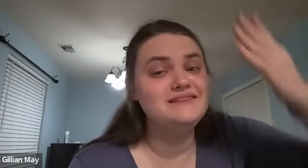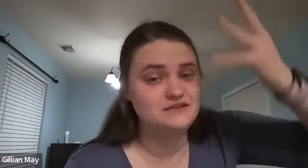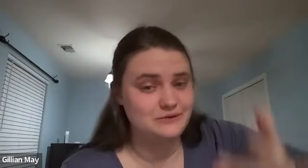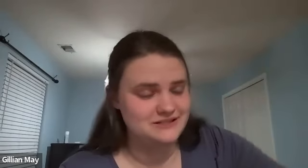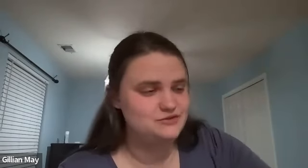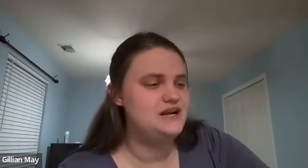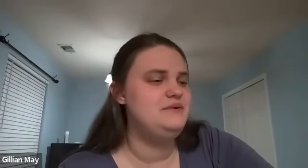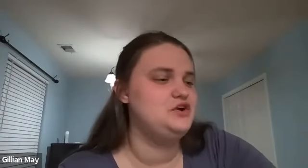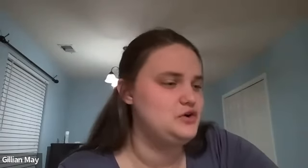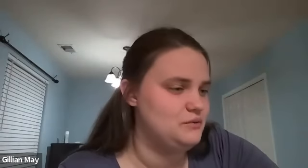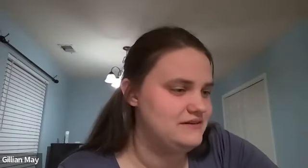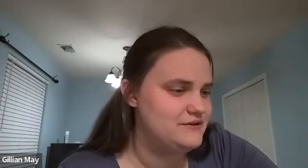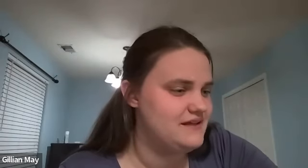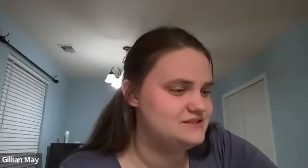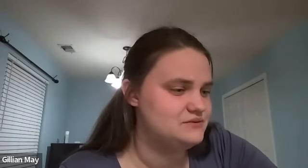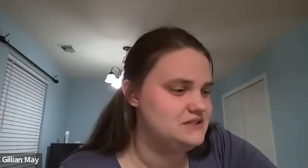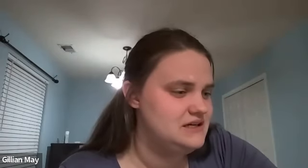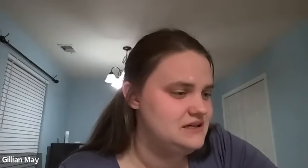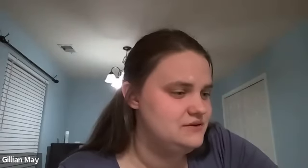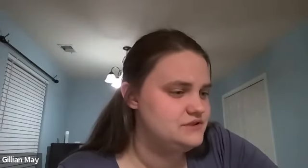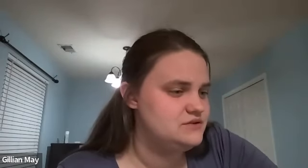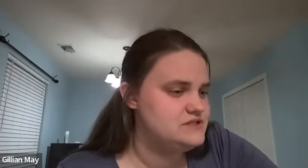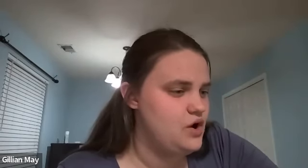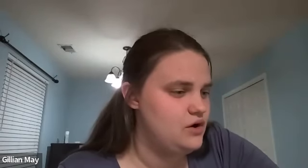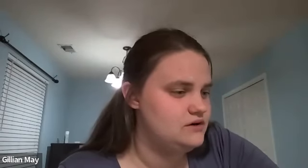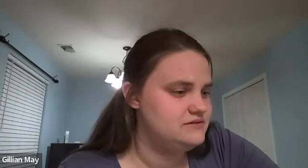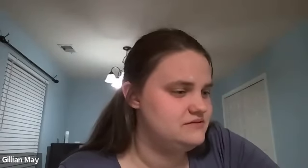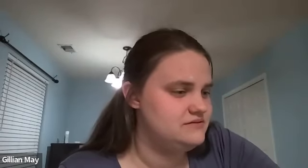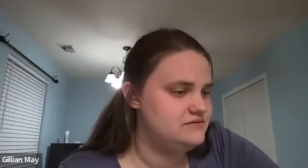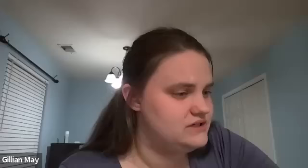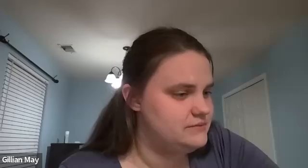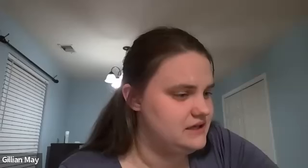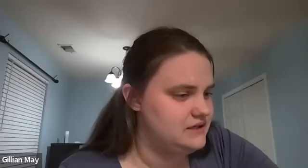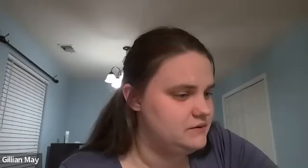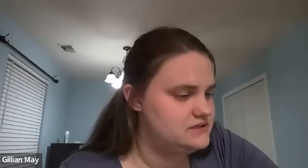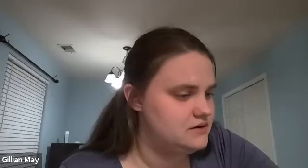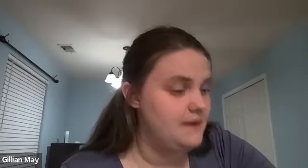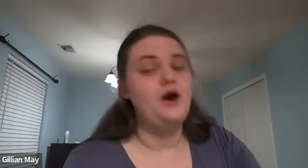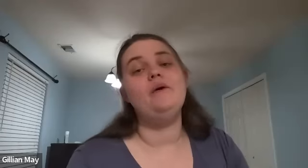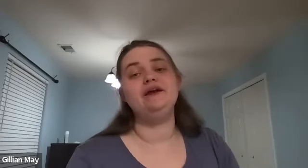of words. I'm trying to pick a good one for the last one, which is always a hard one to pick anyways. Okay. Oh, I know.